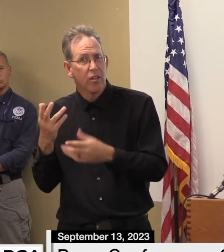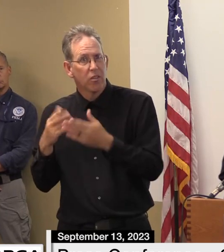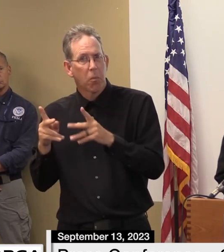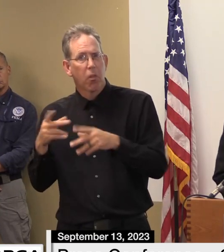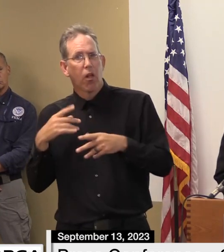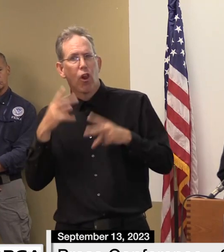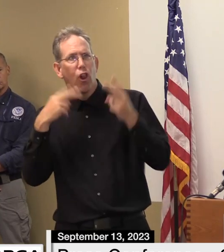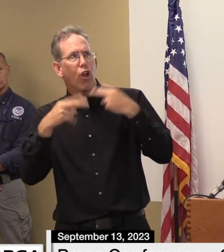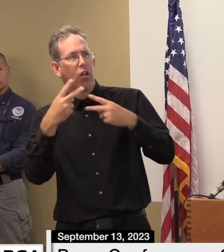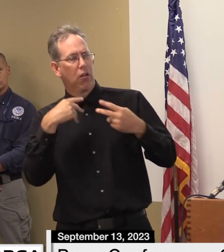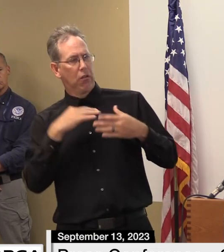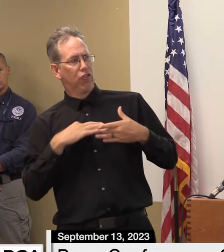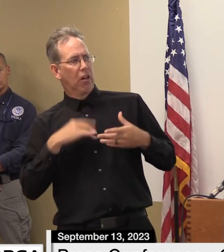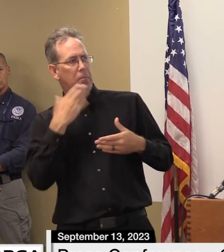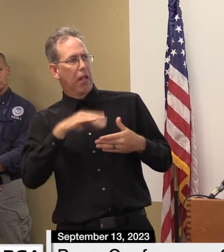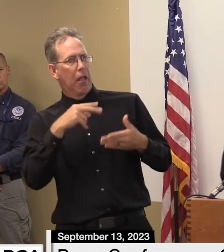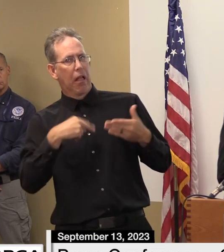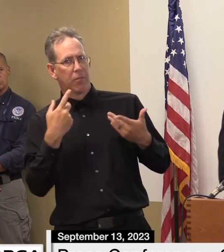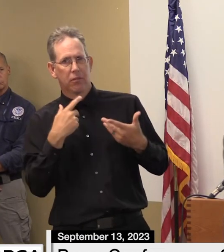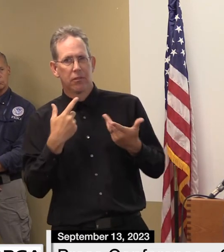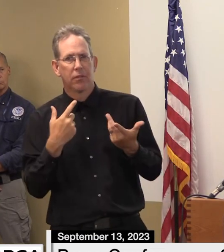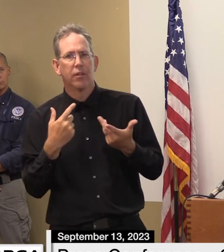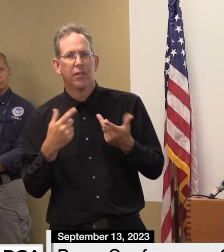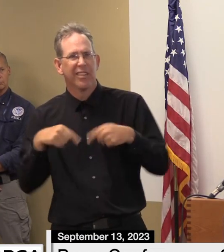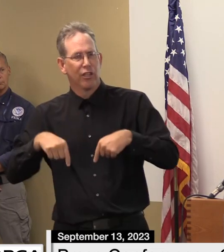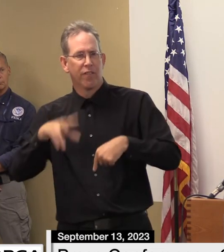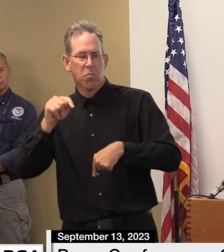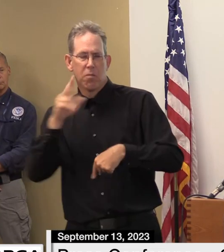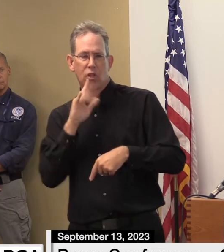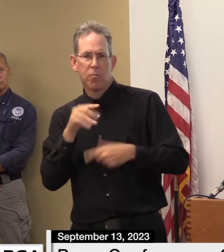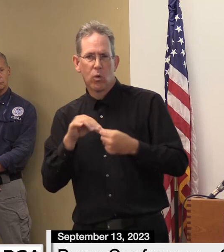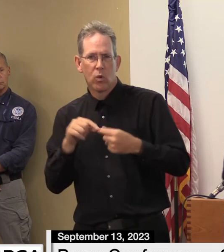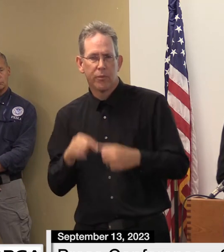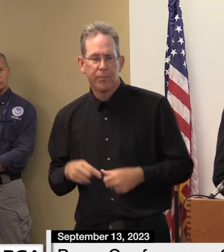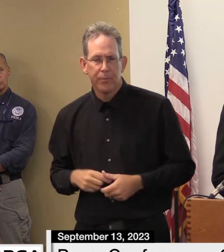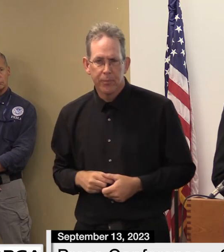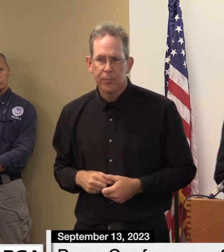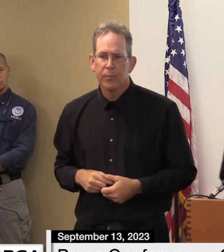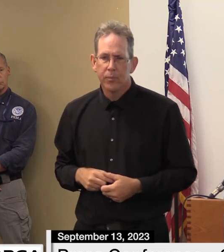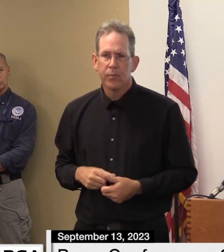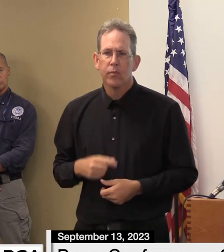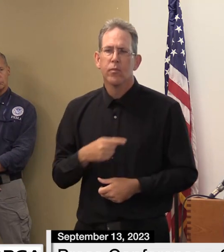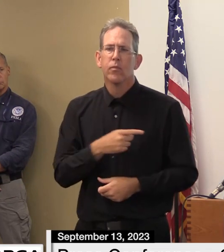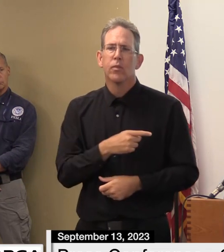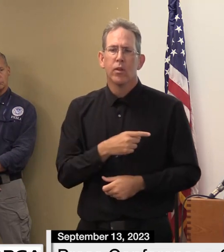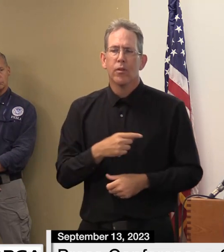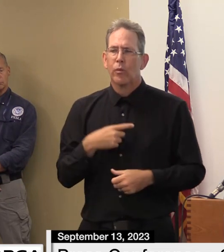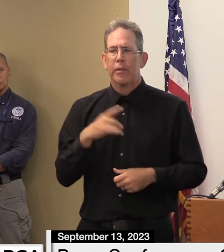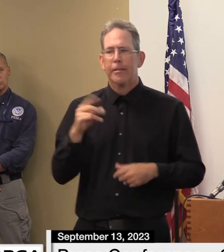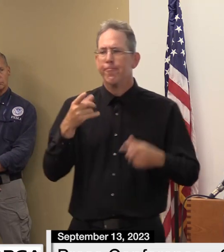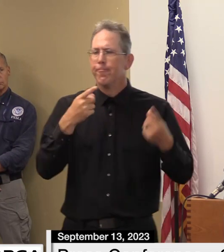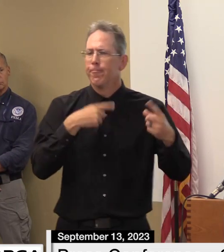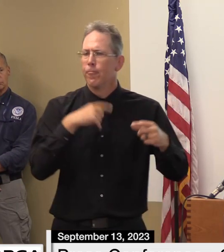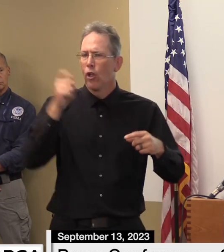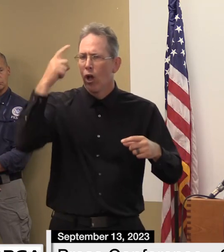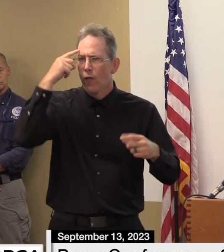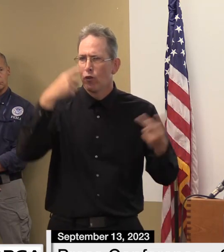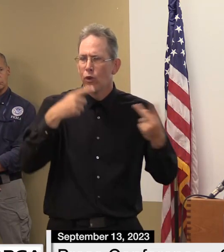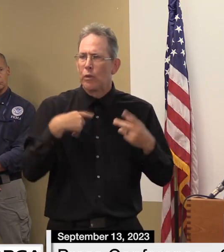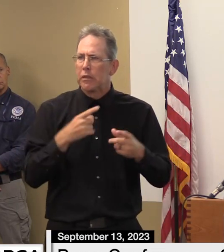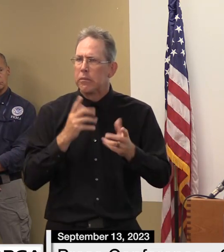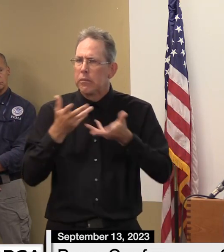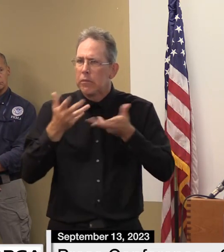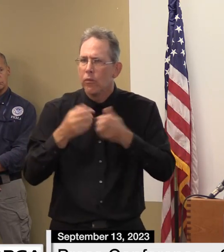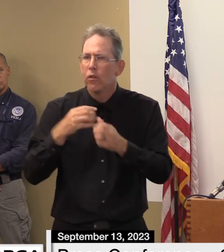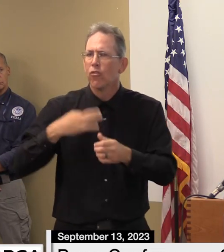at our state? Well, whether it was our one-on-one meetings with the governor and myself with the credit rating agencies, or it was the day that we spent in Vermont